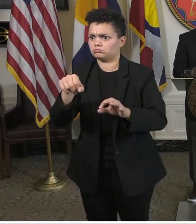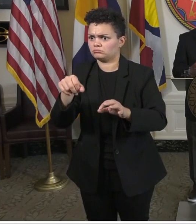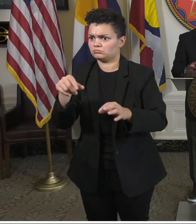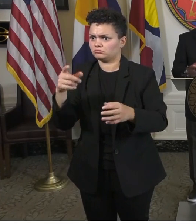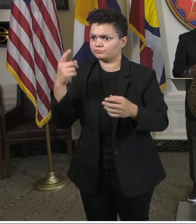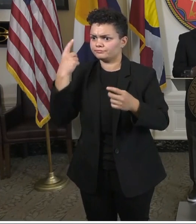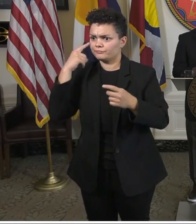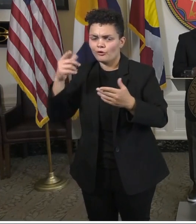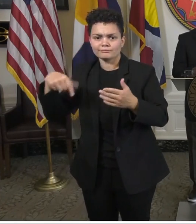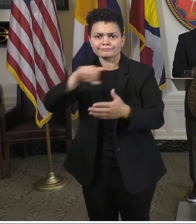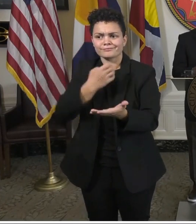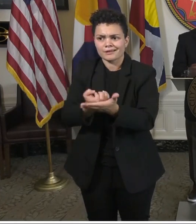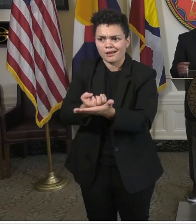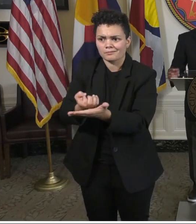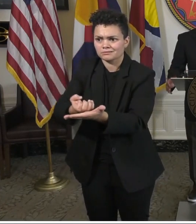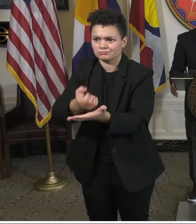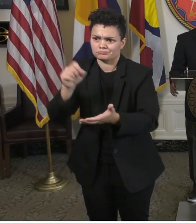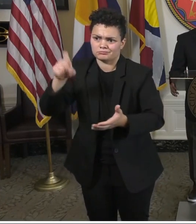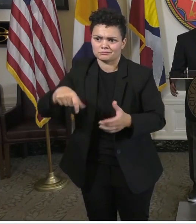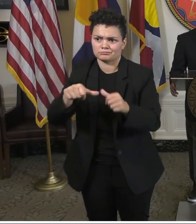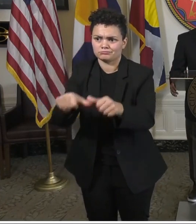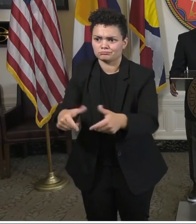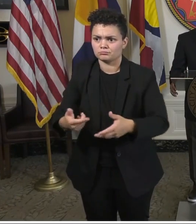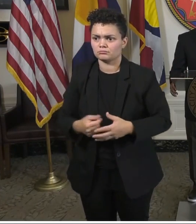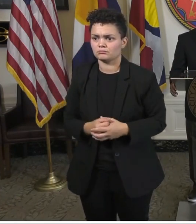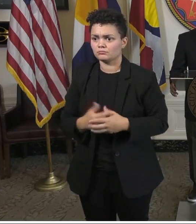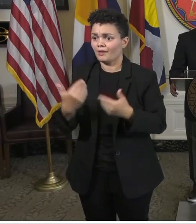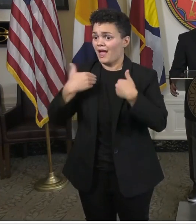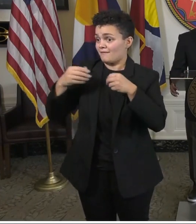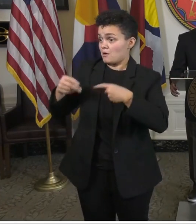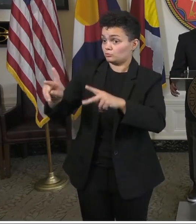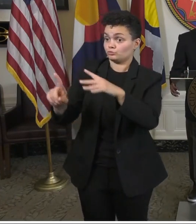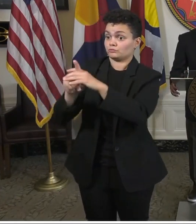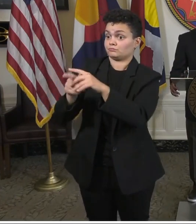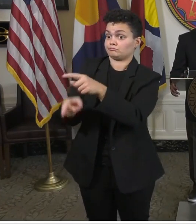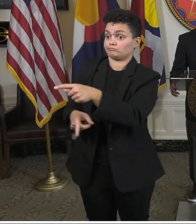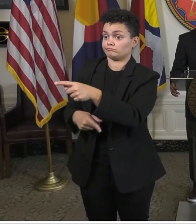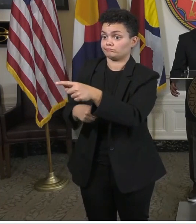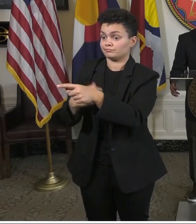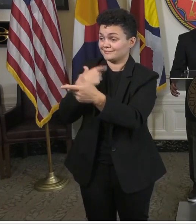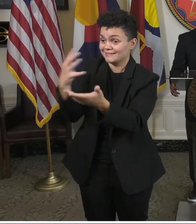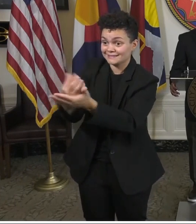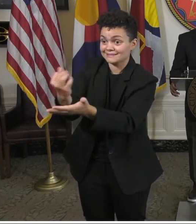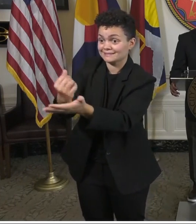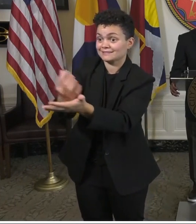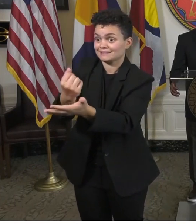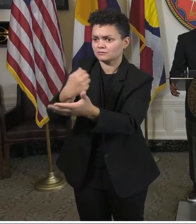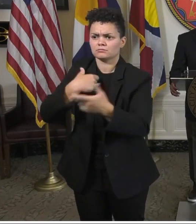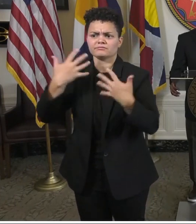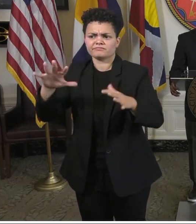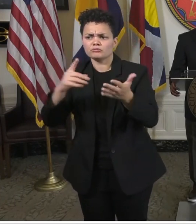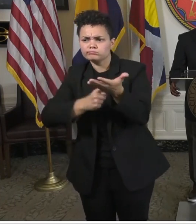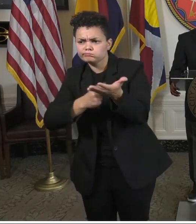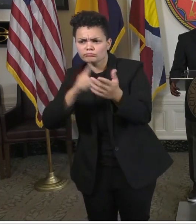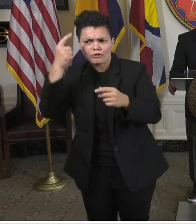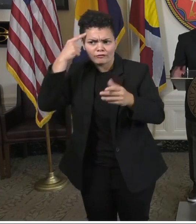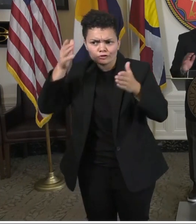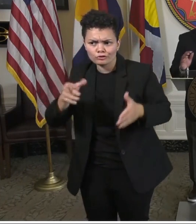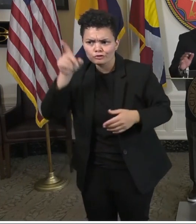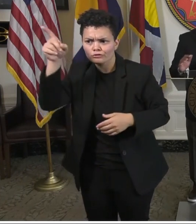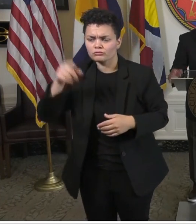And they recognize there's some opportunities there. And so, yeah, I've had conversations directly with the governor, with his chief of staff, and we've